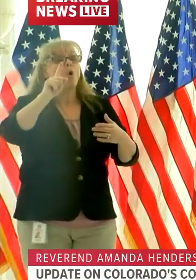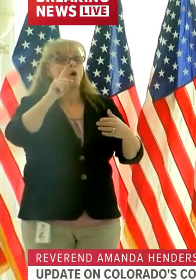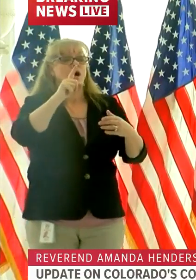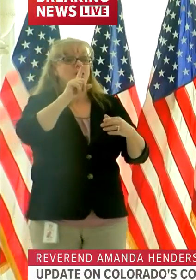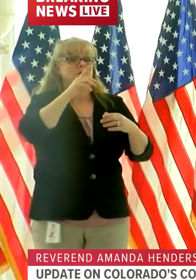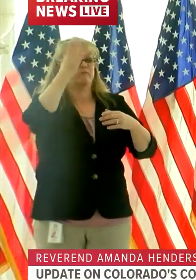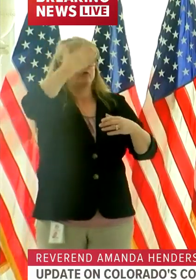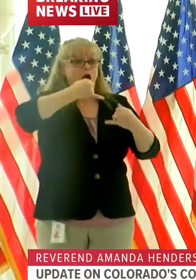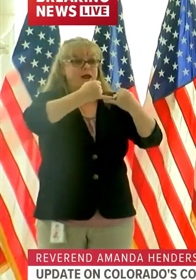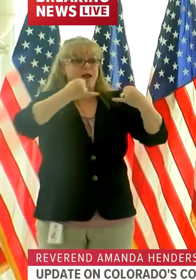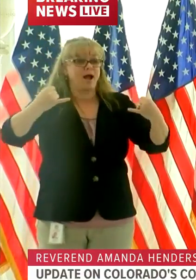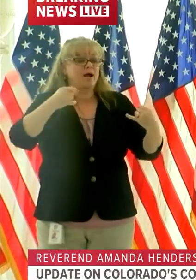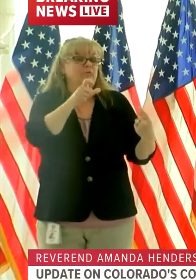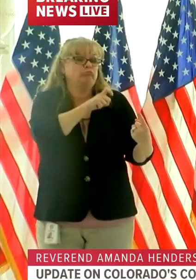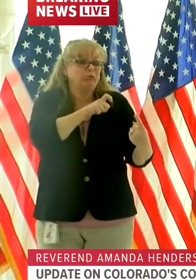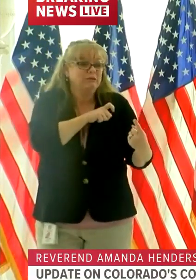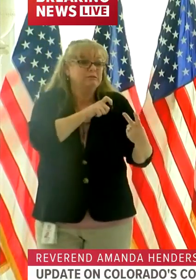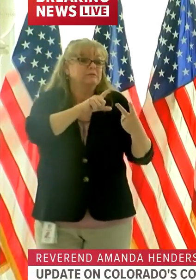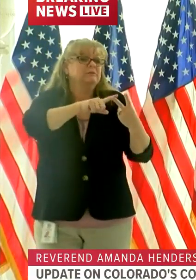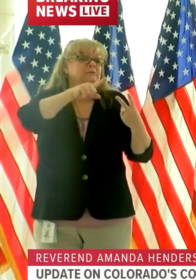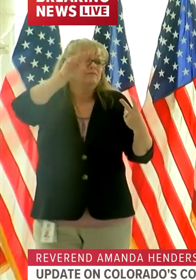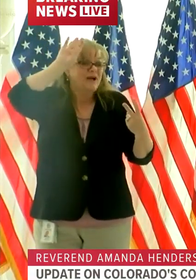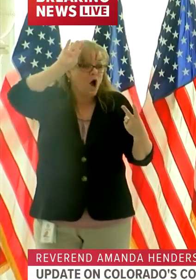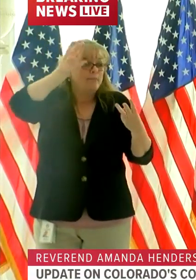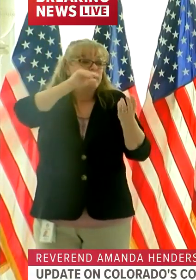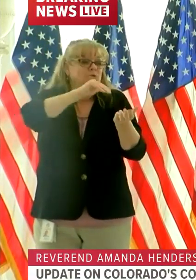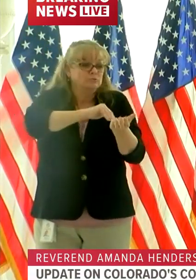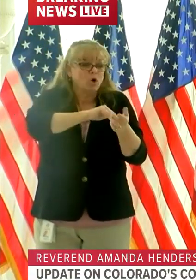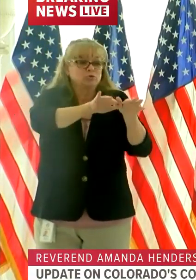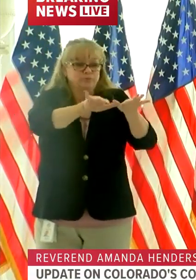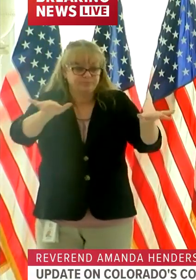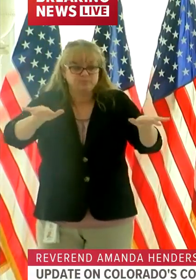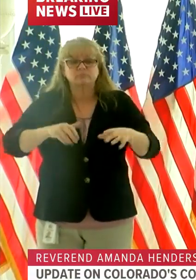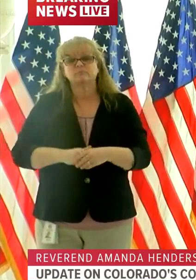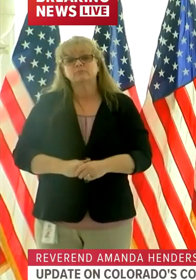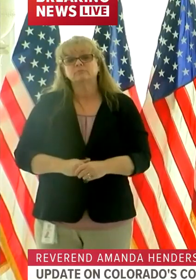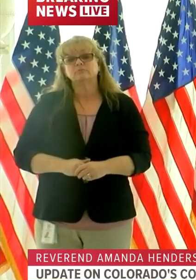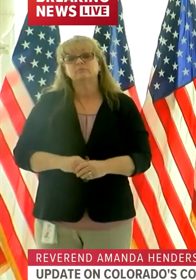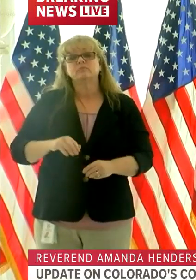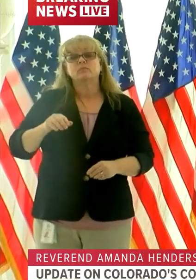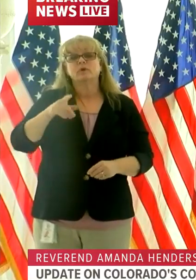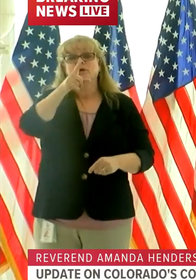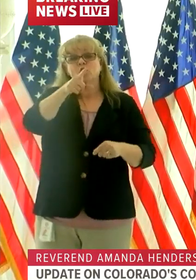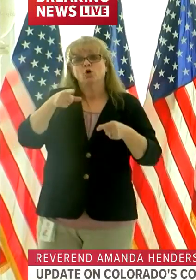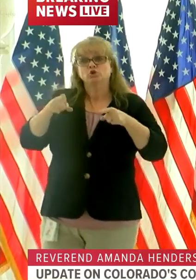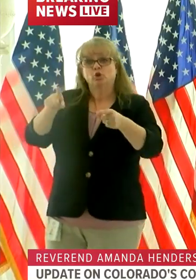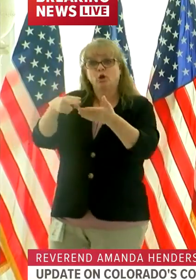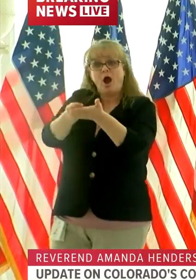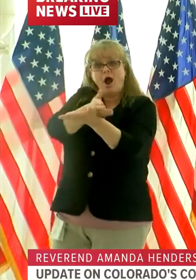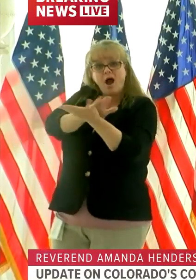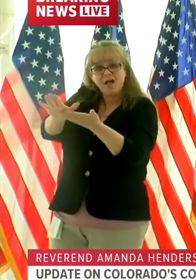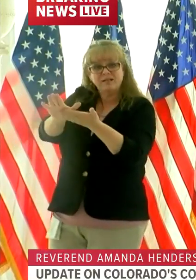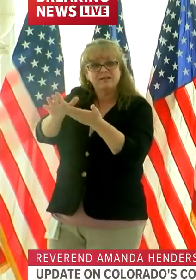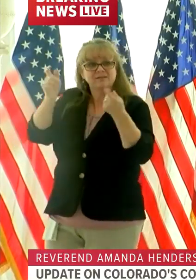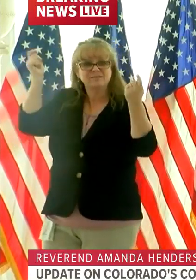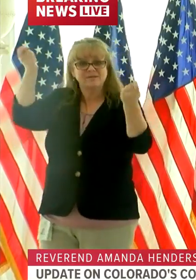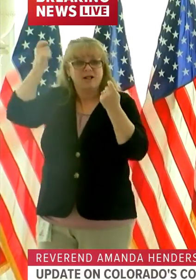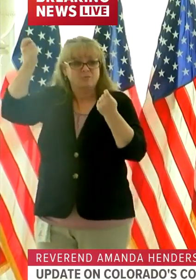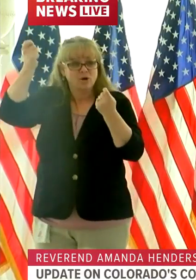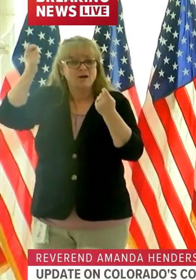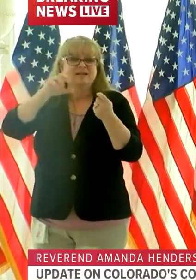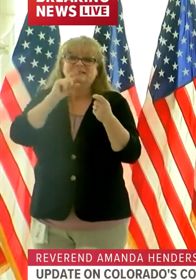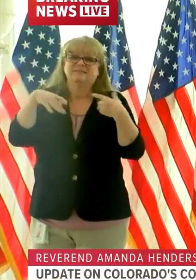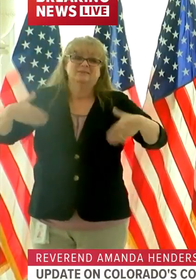sacred season, it is important, and we feel it in our bodies, that we are